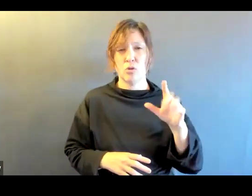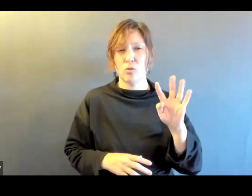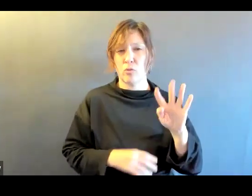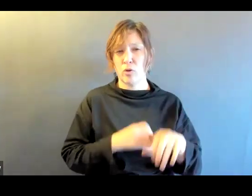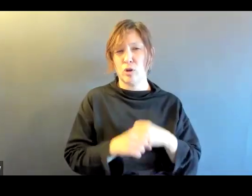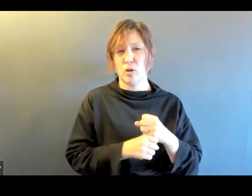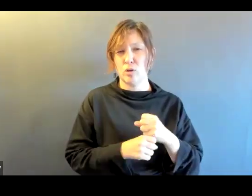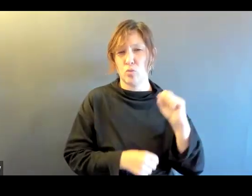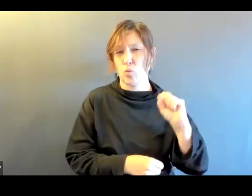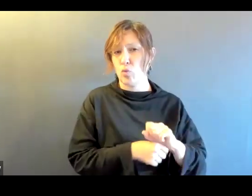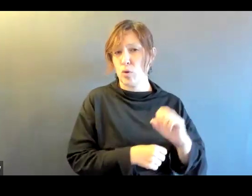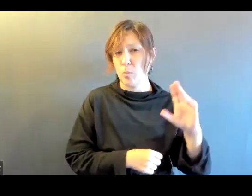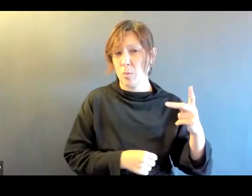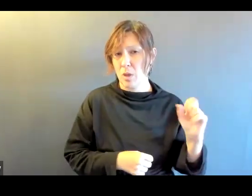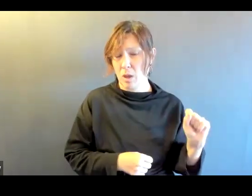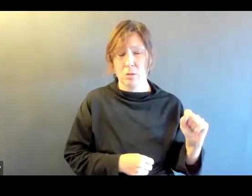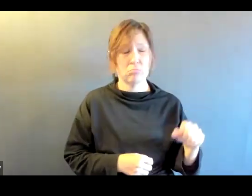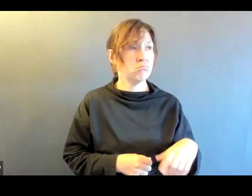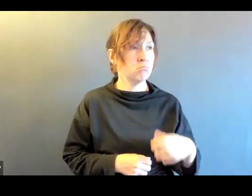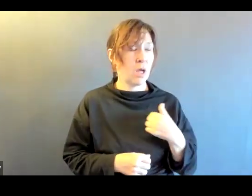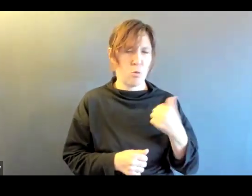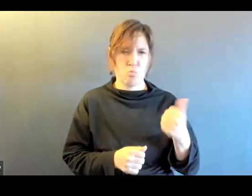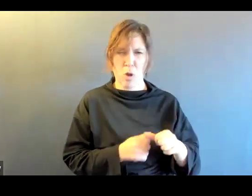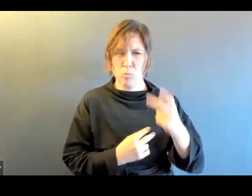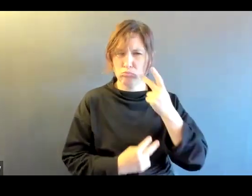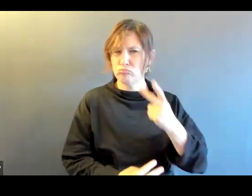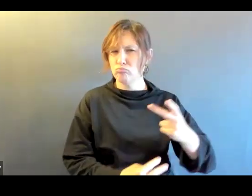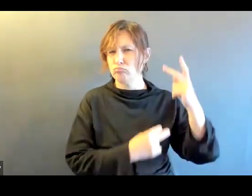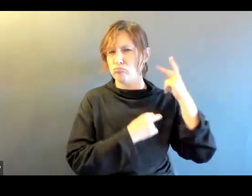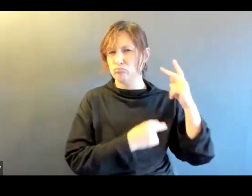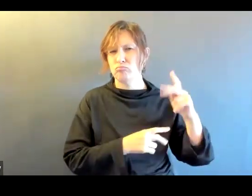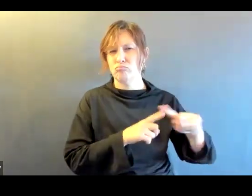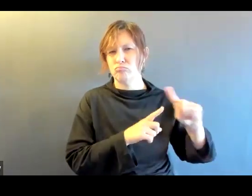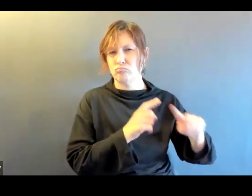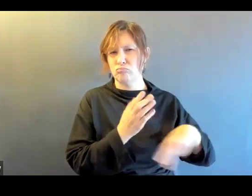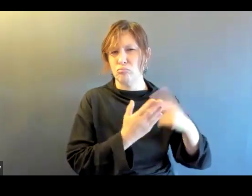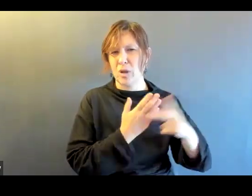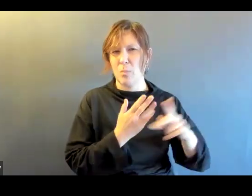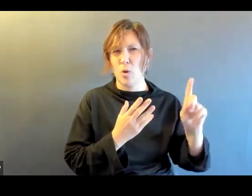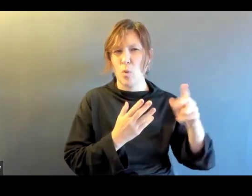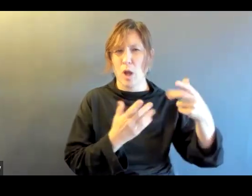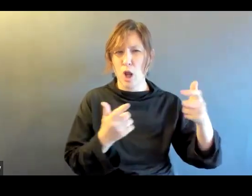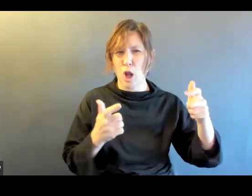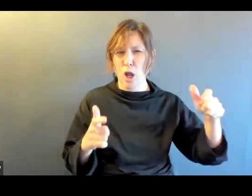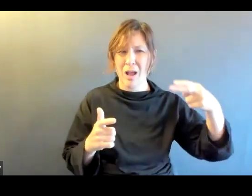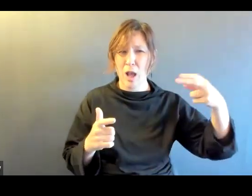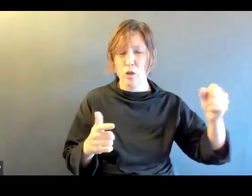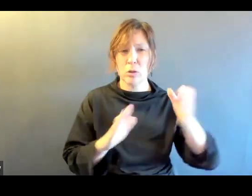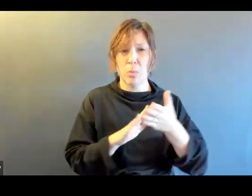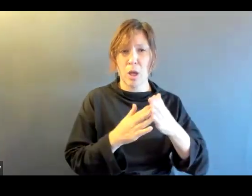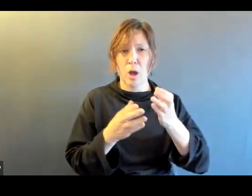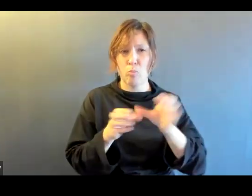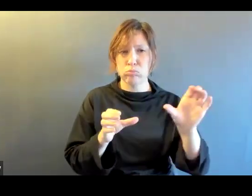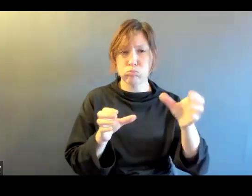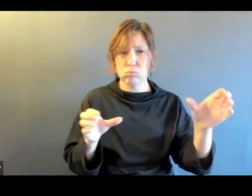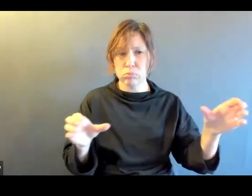Public Schools, which means I've been around long enough to remember initiatives that divided up the large high schools into smaller learning communities, small high